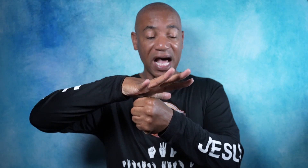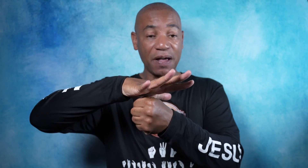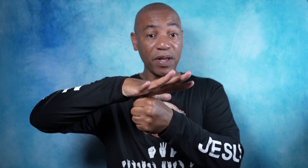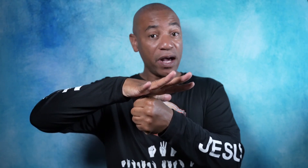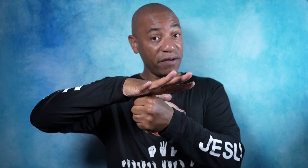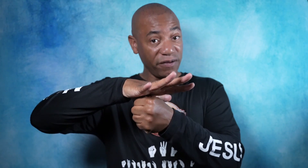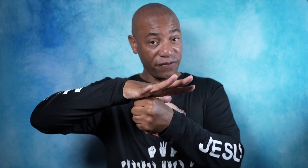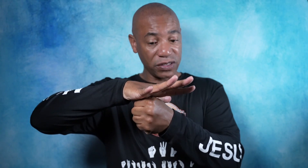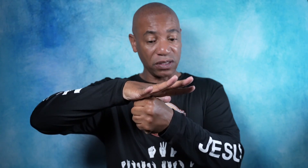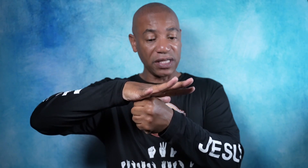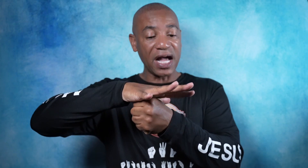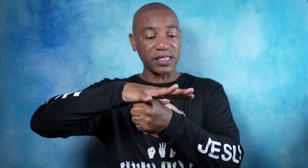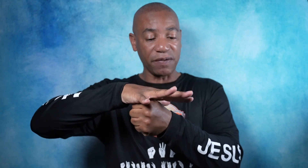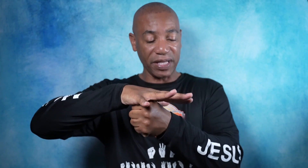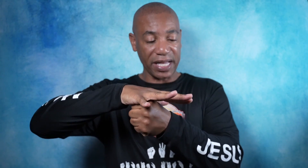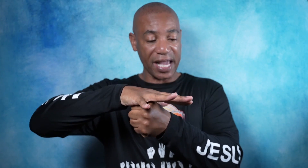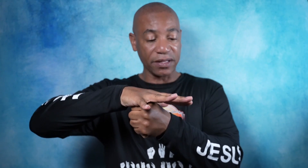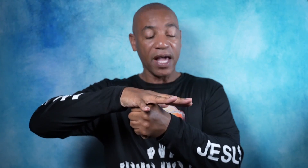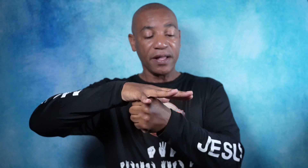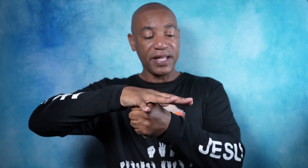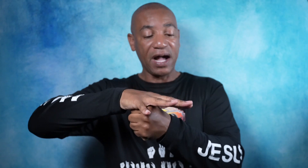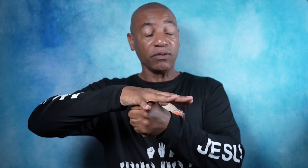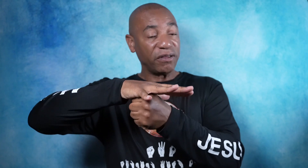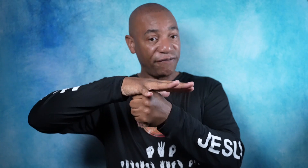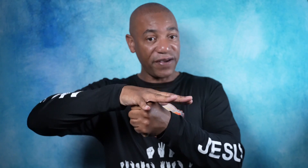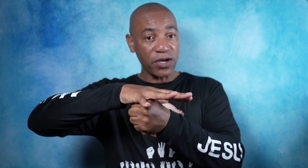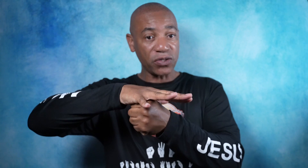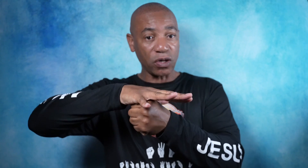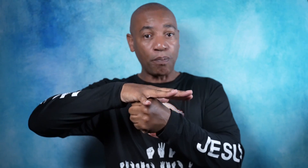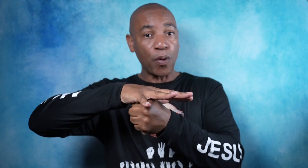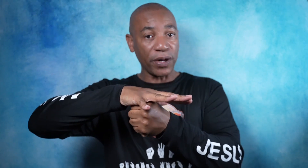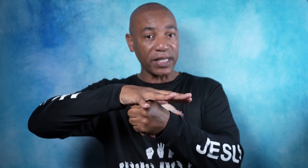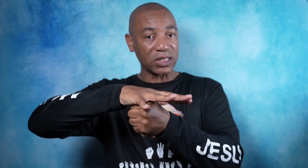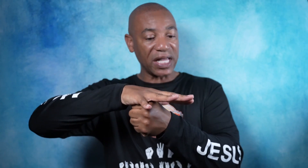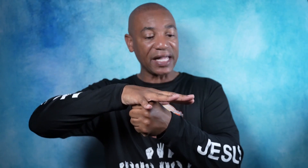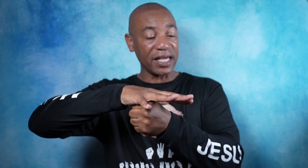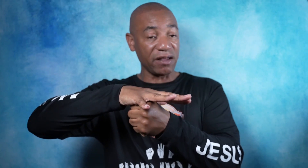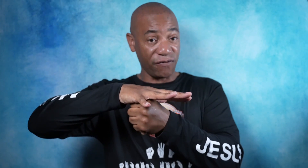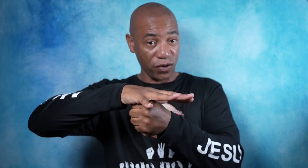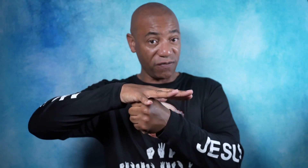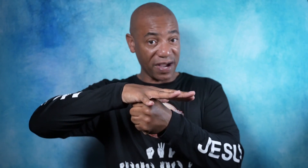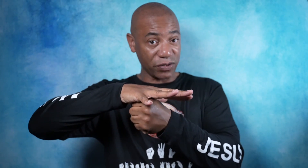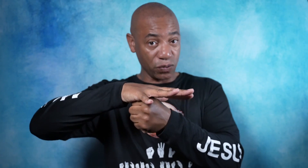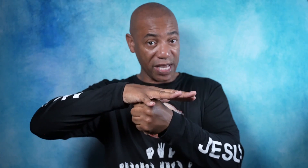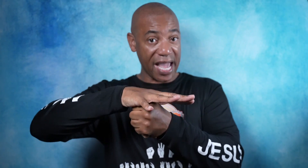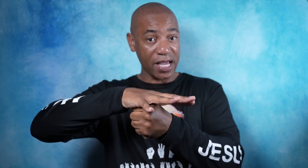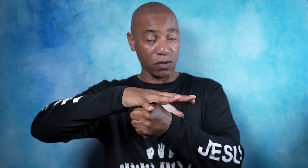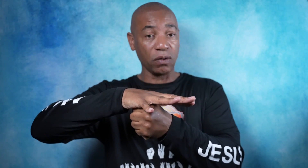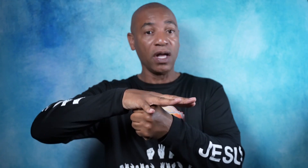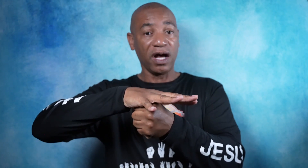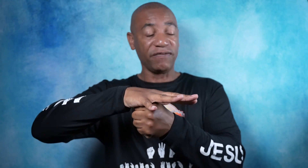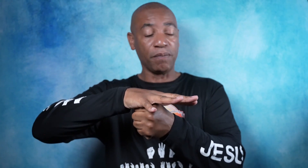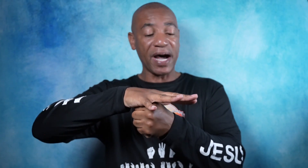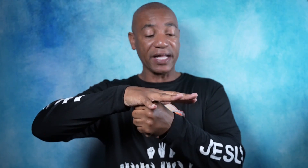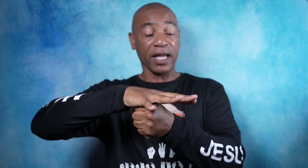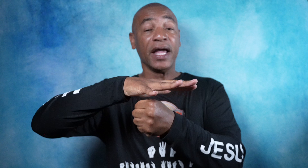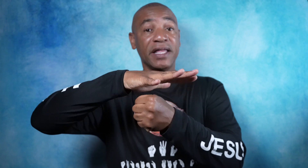top of the fist of the non-dominant hand. Now, the fingers are pointing slightly in a 45-degree angle of the body. Now,